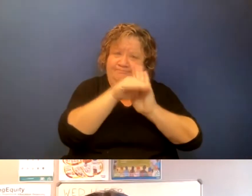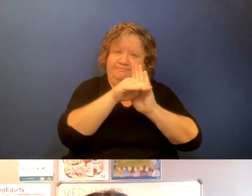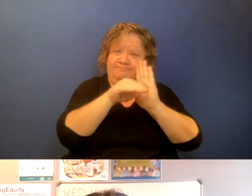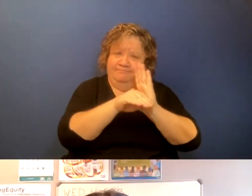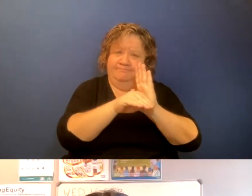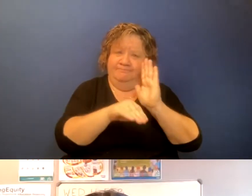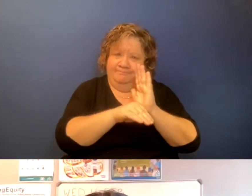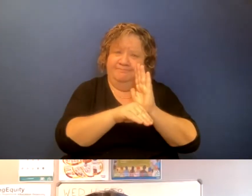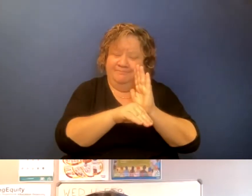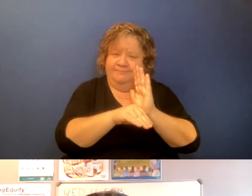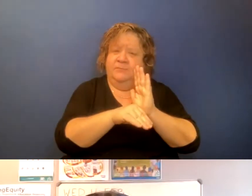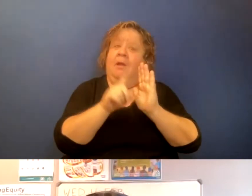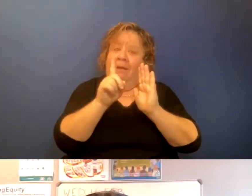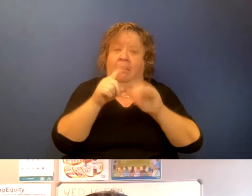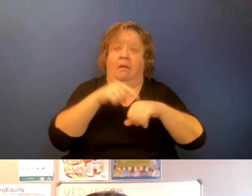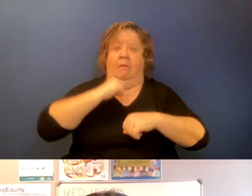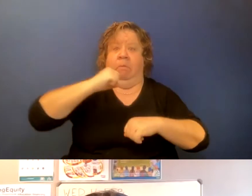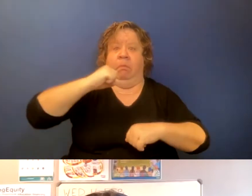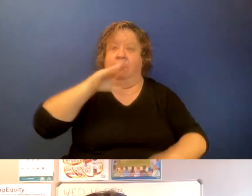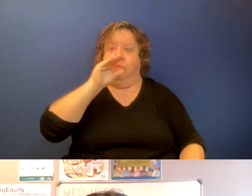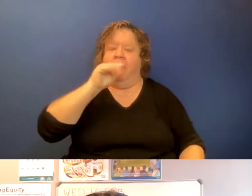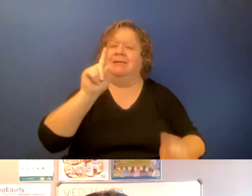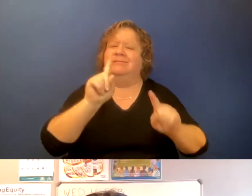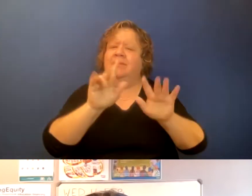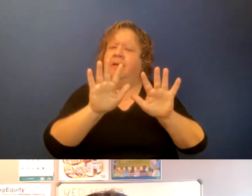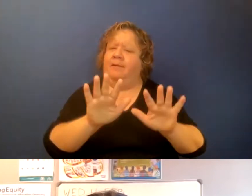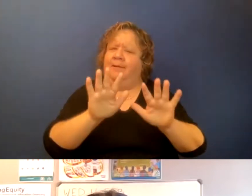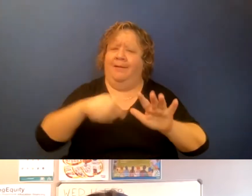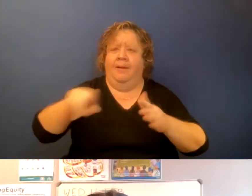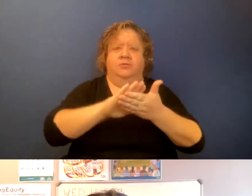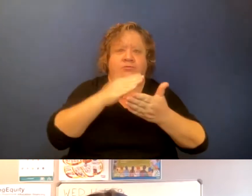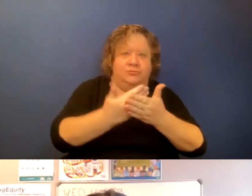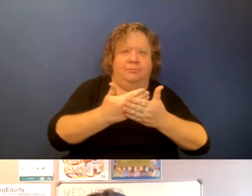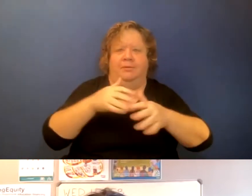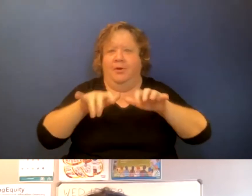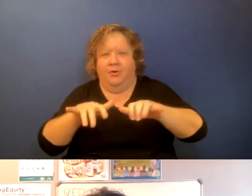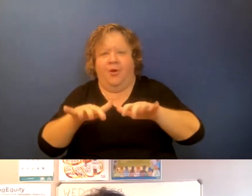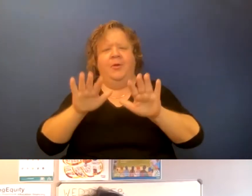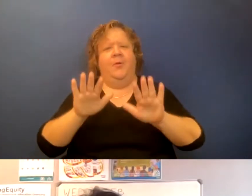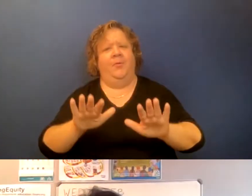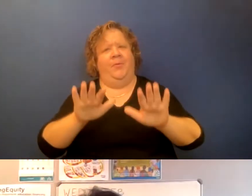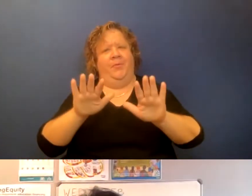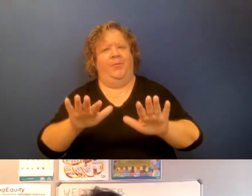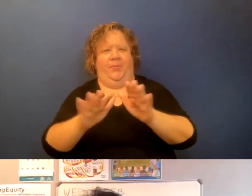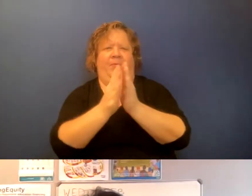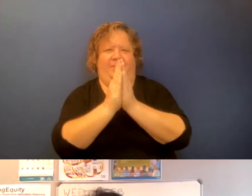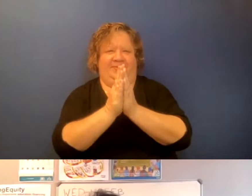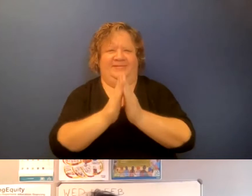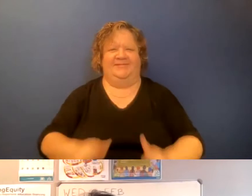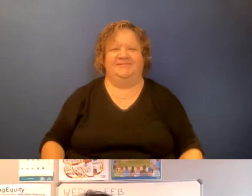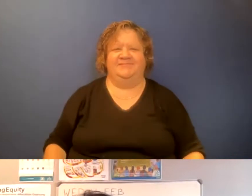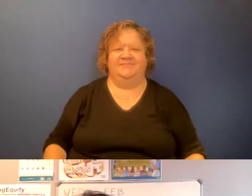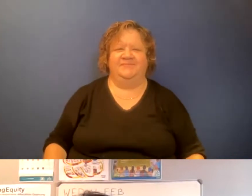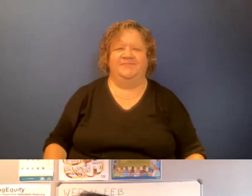the discussion with a message from Rosangela Berman-Biller, Global Disability Advisor from UNICEF.